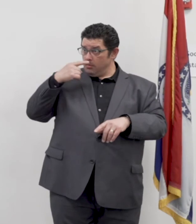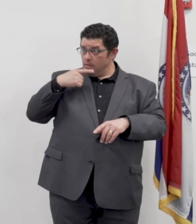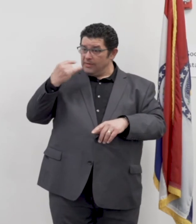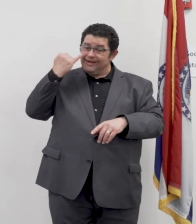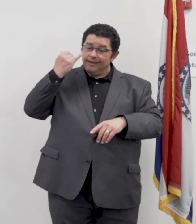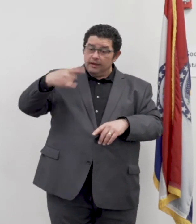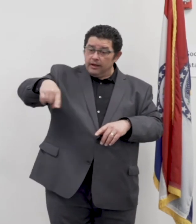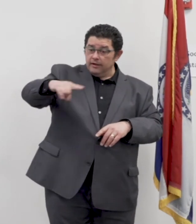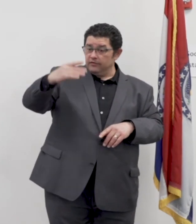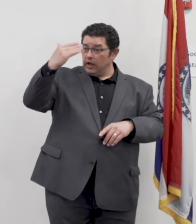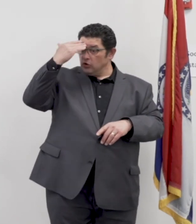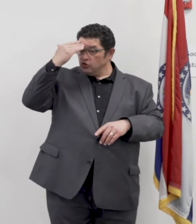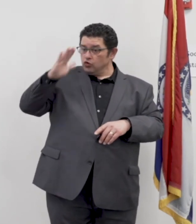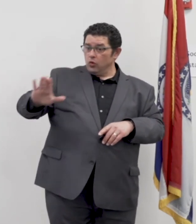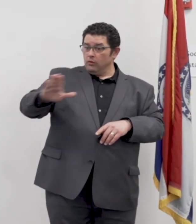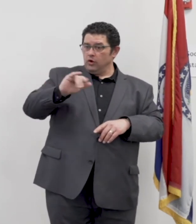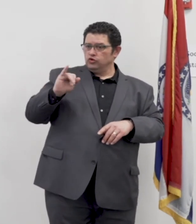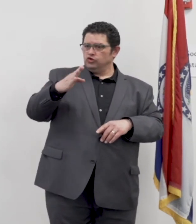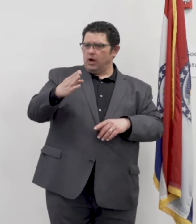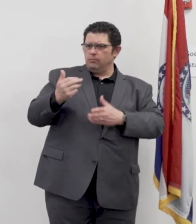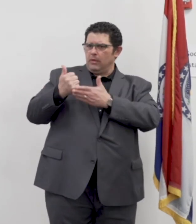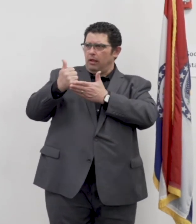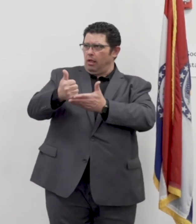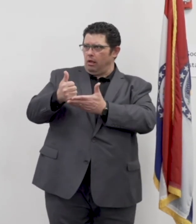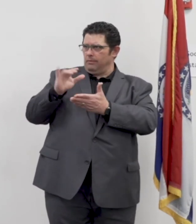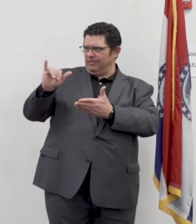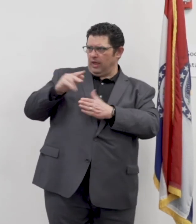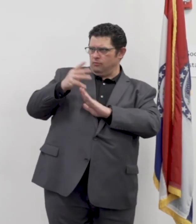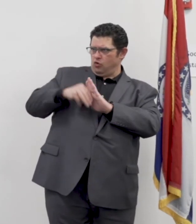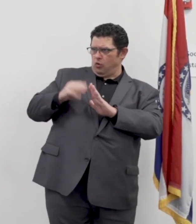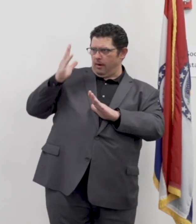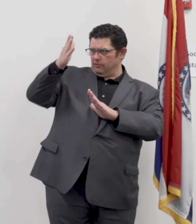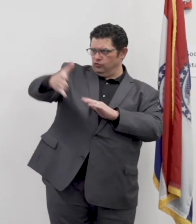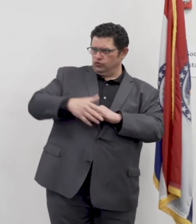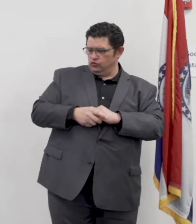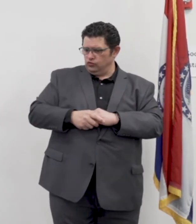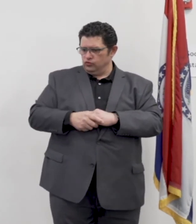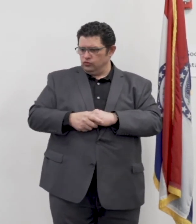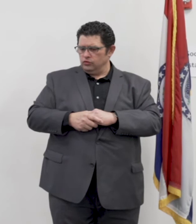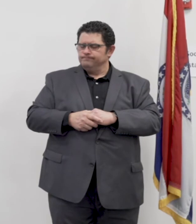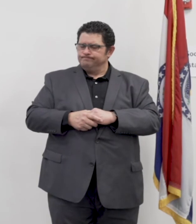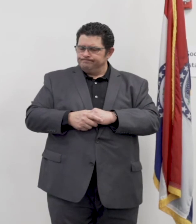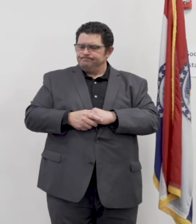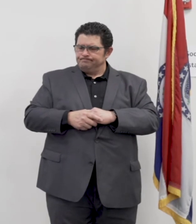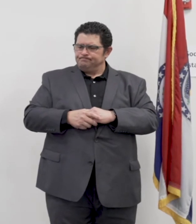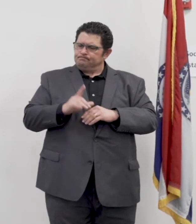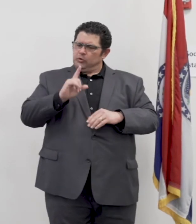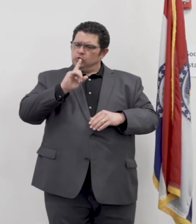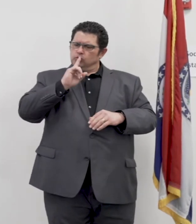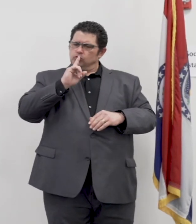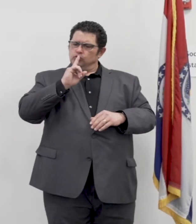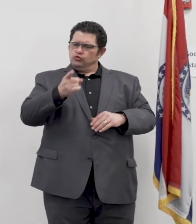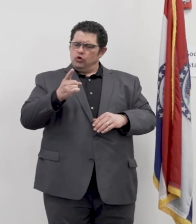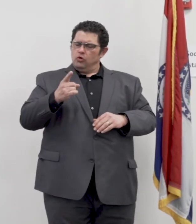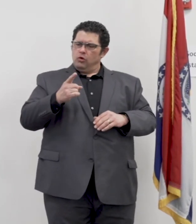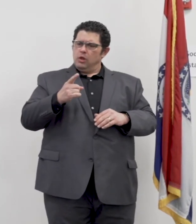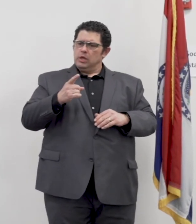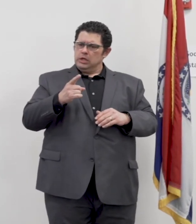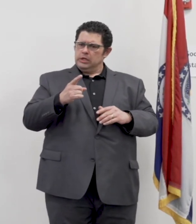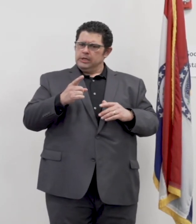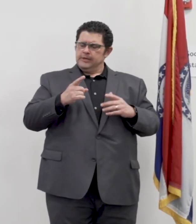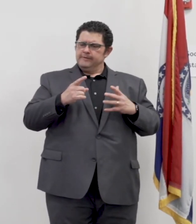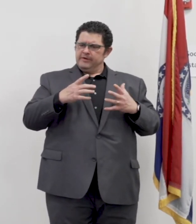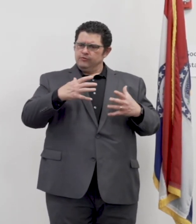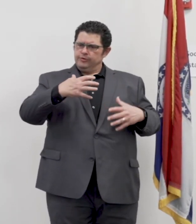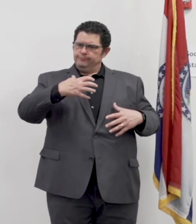were going to be preserved by that type of program? Well, there certainly is a vocal group of people that are pushing